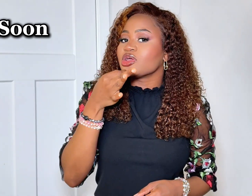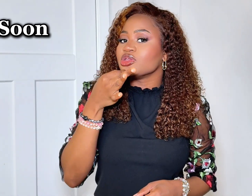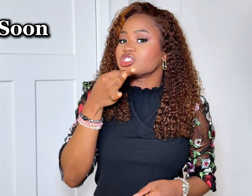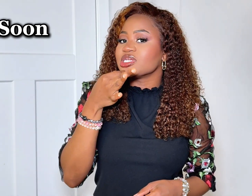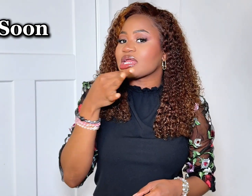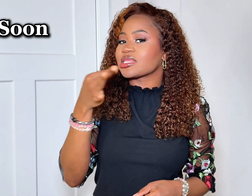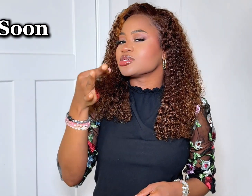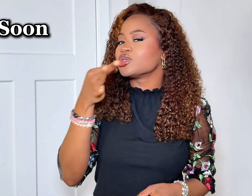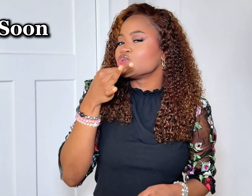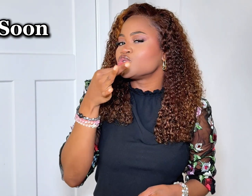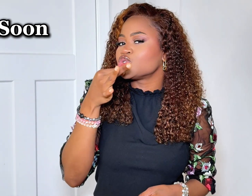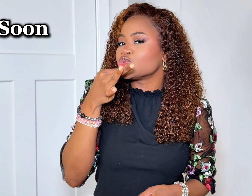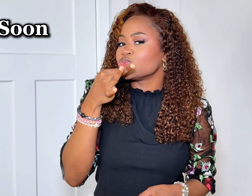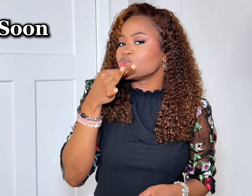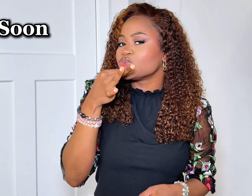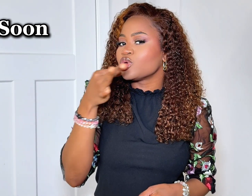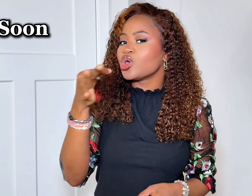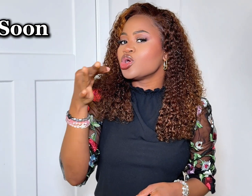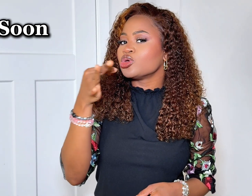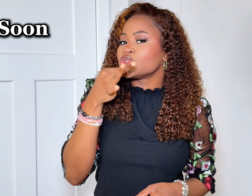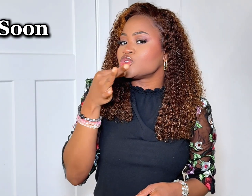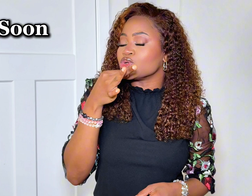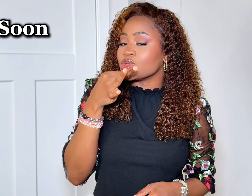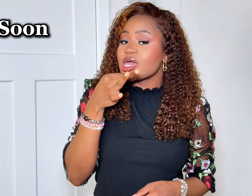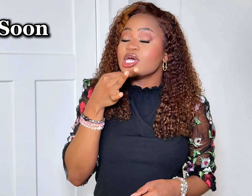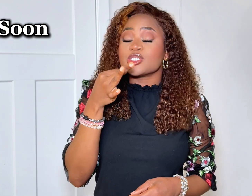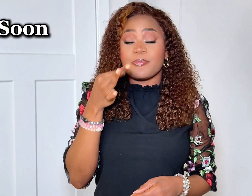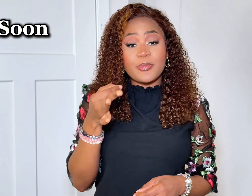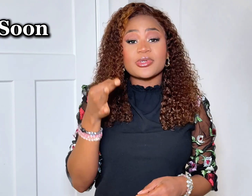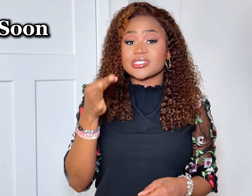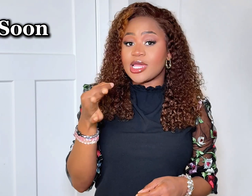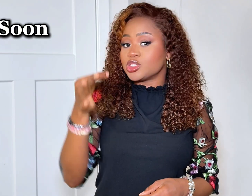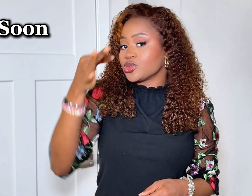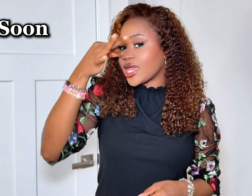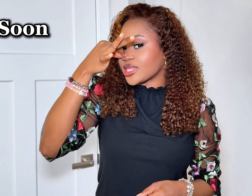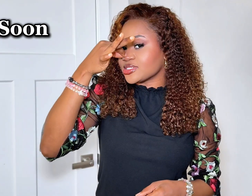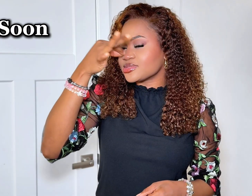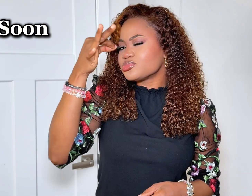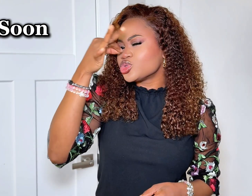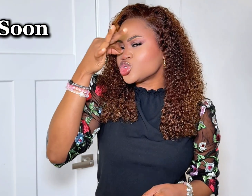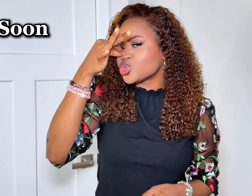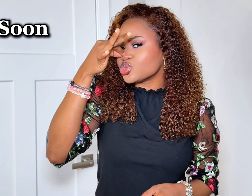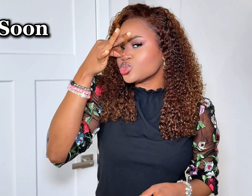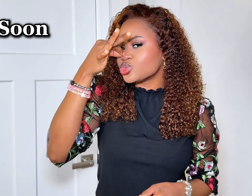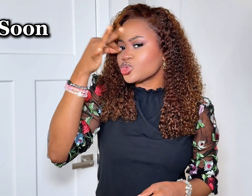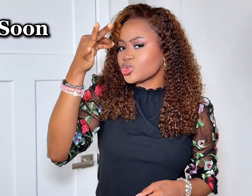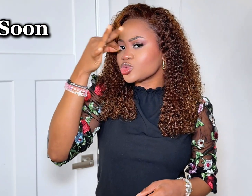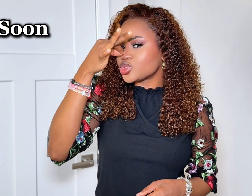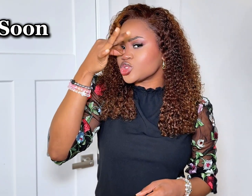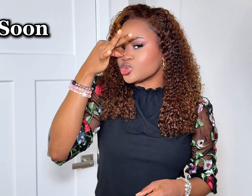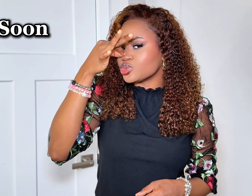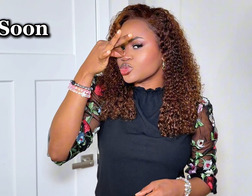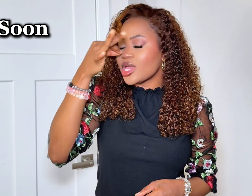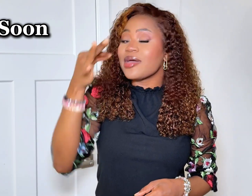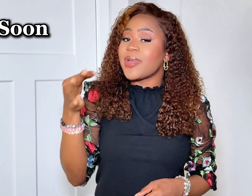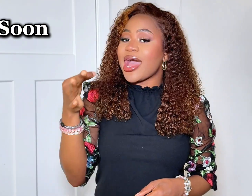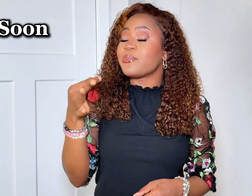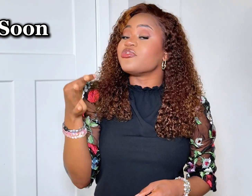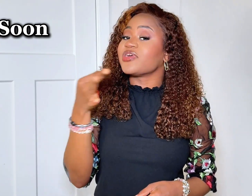your chin like this. Soon. Soon. Some people sign soon like this. Soon. Soon. But I prefer